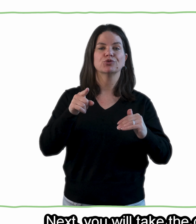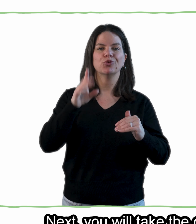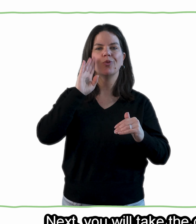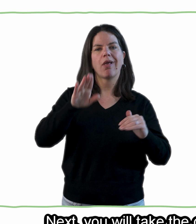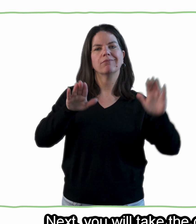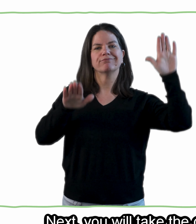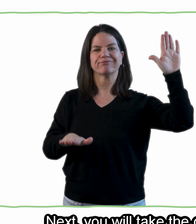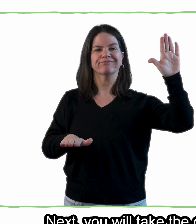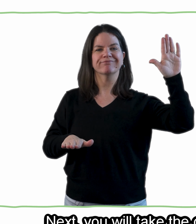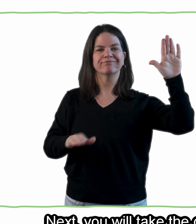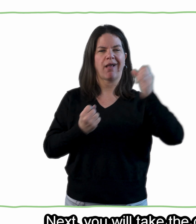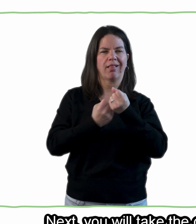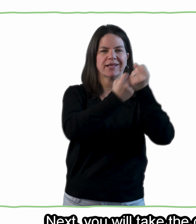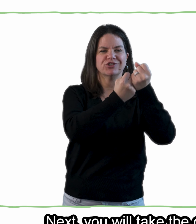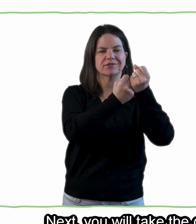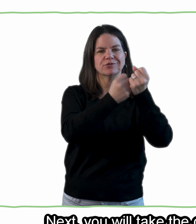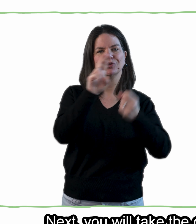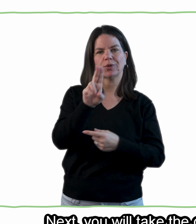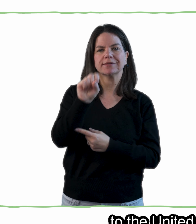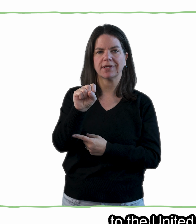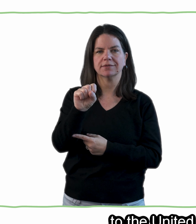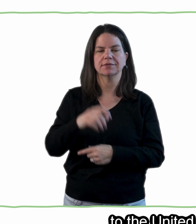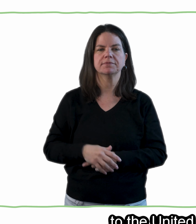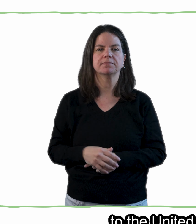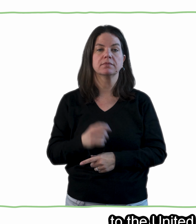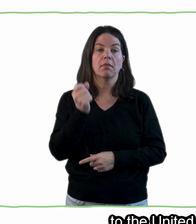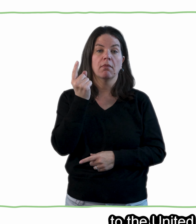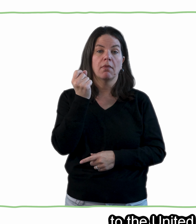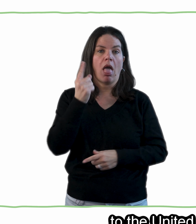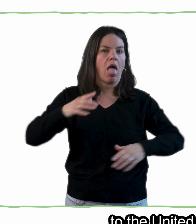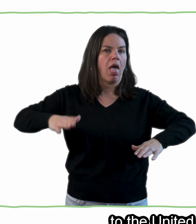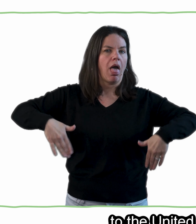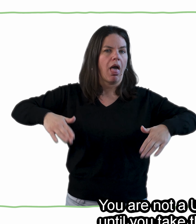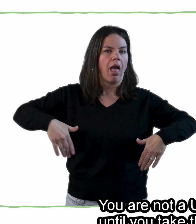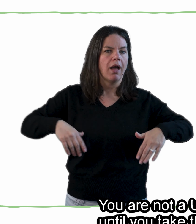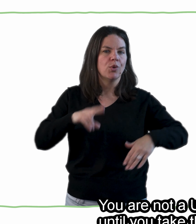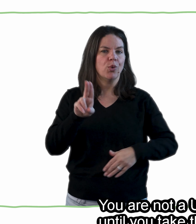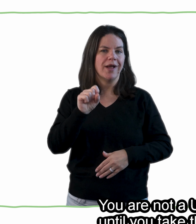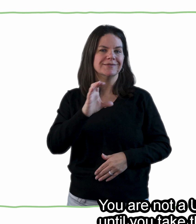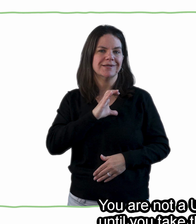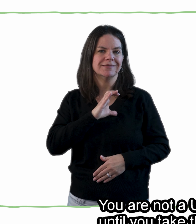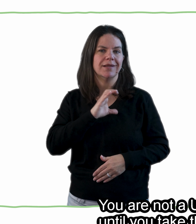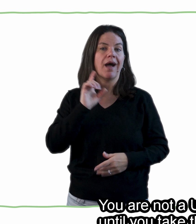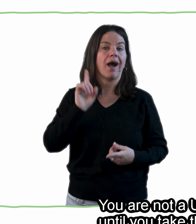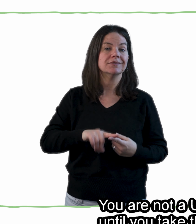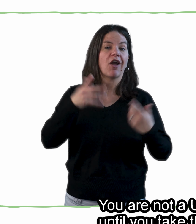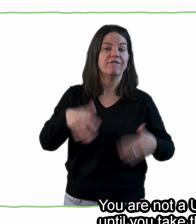Next, you will take the oath of allegiance to the United States. You are not a U.S. citizen until you take